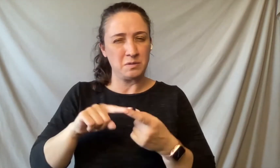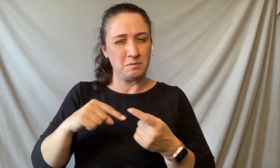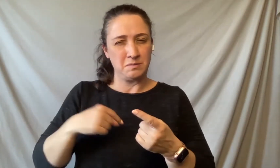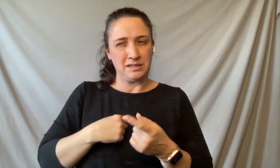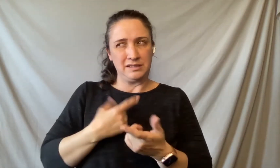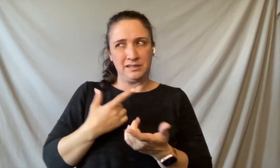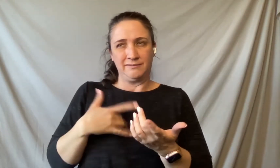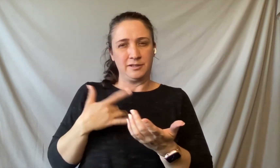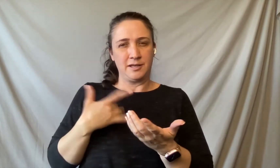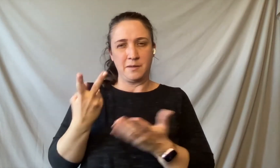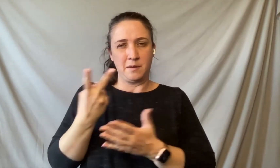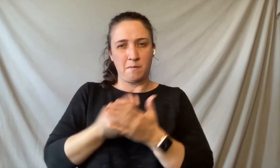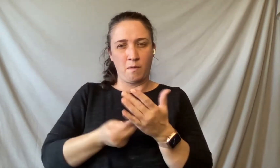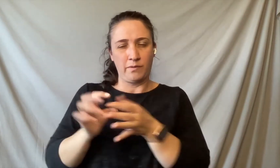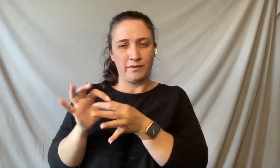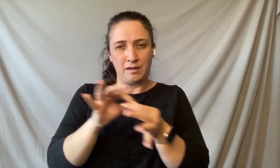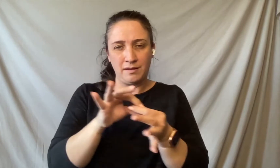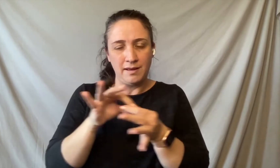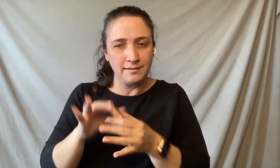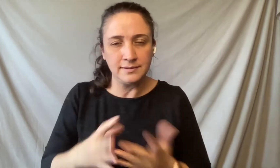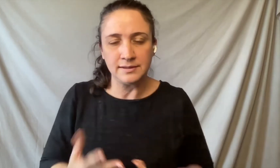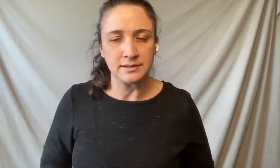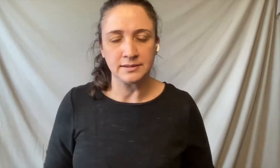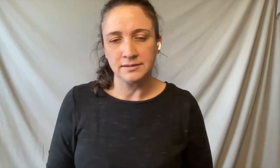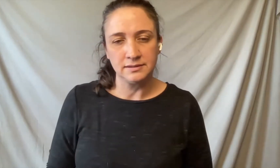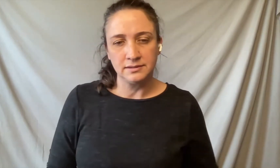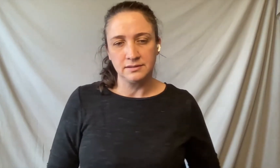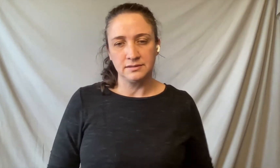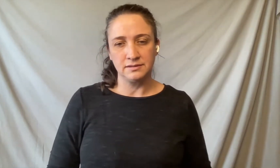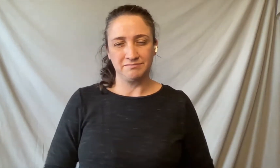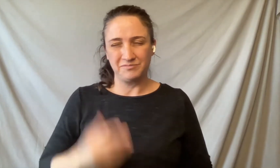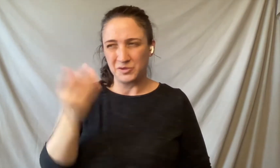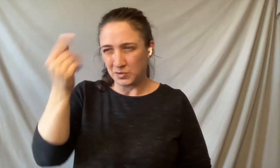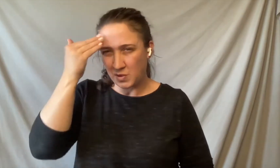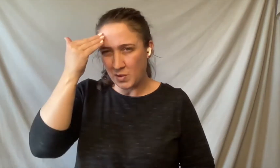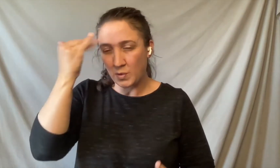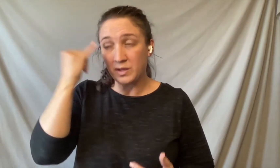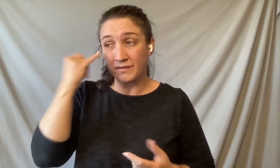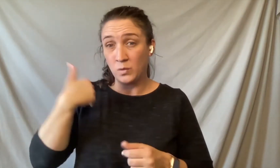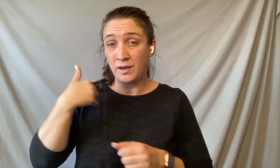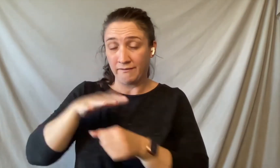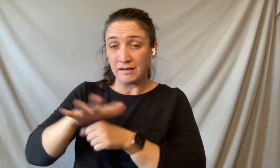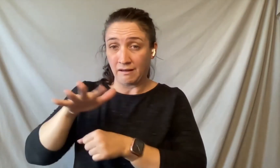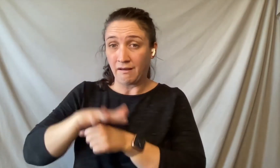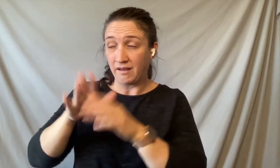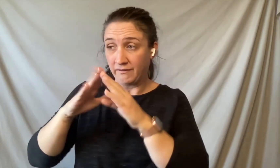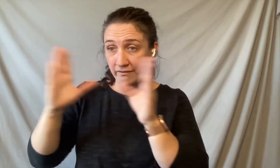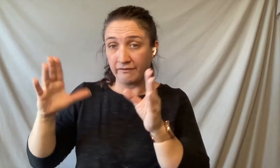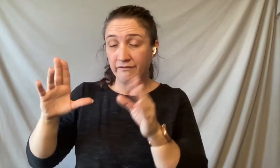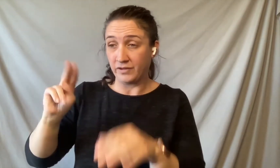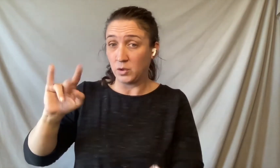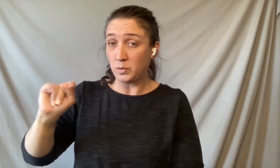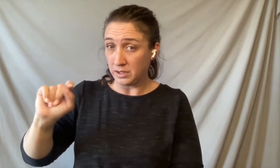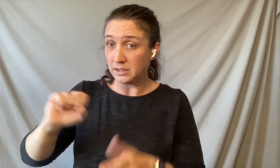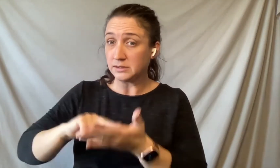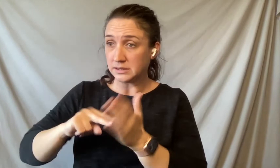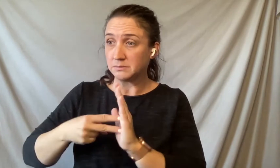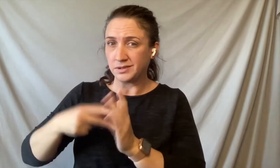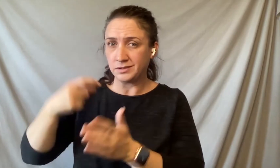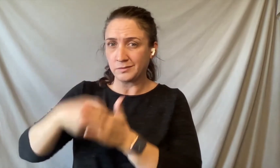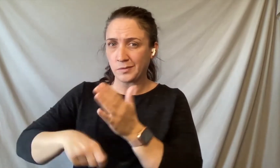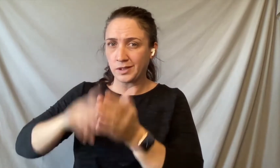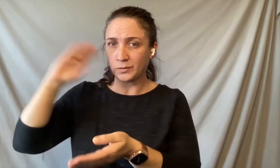are intertwined. You know, if you have enough housing units, then the price would go down.